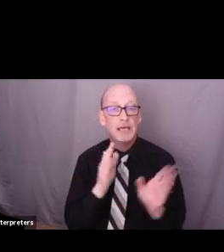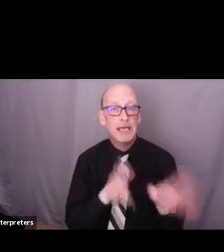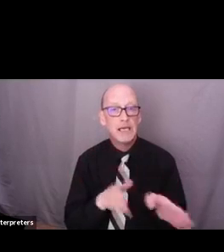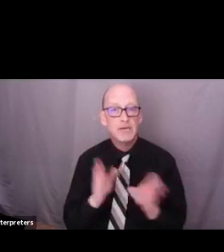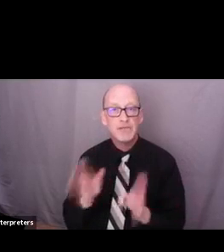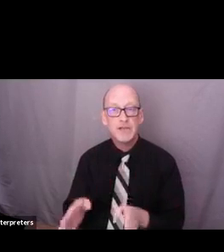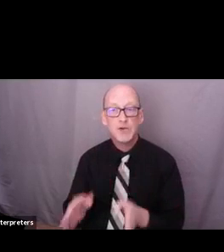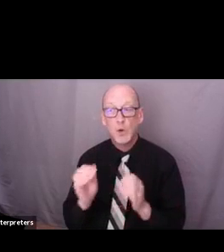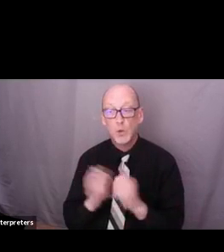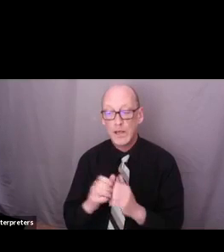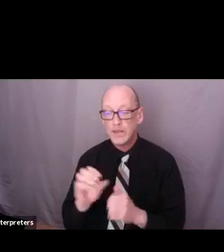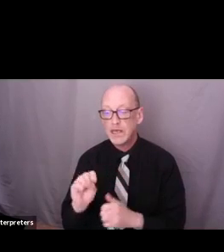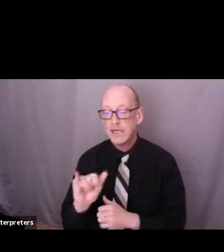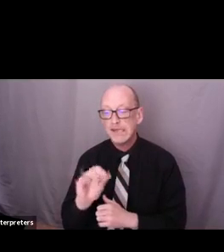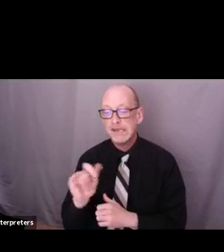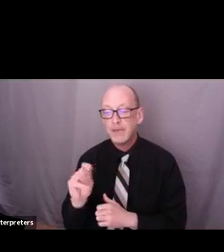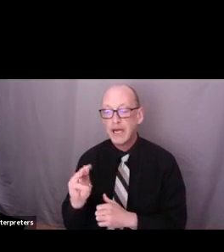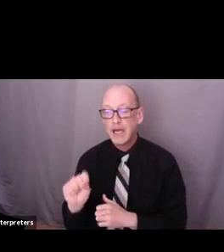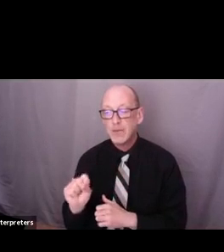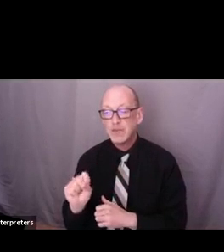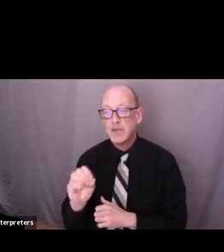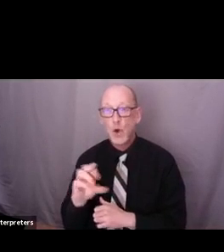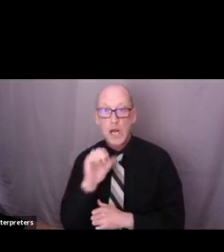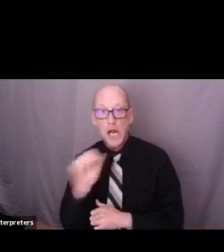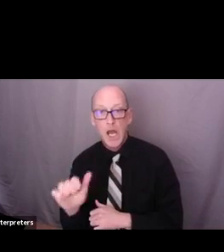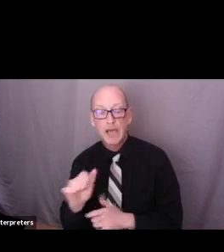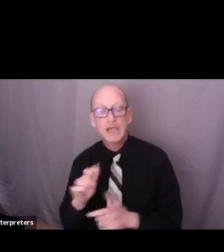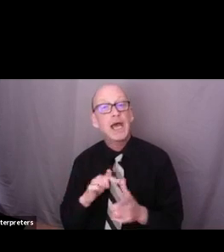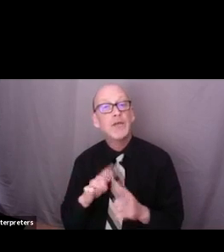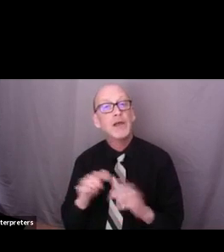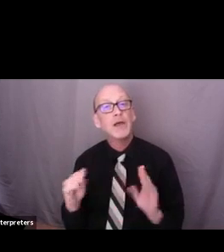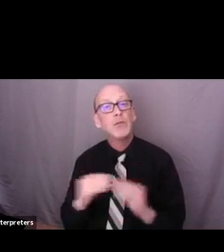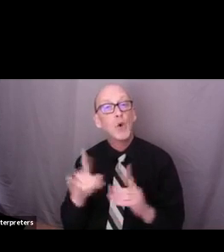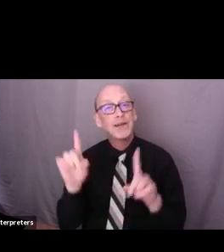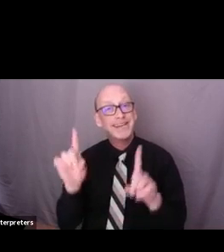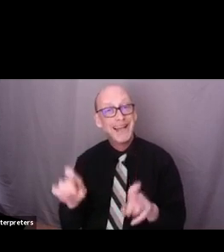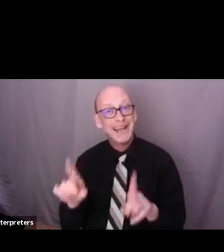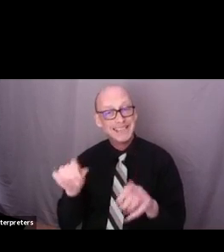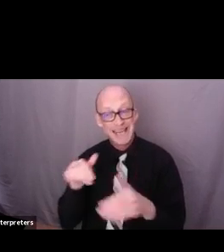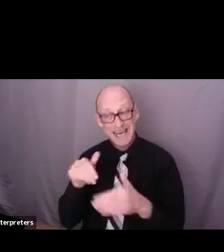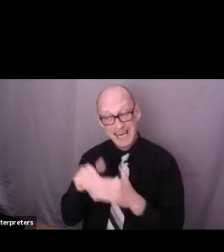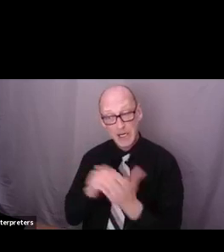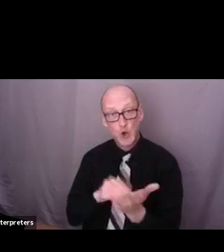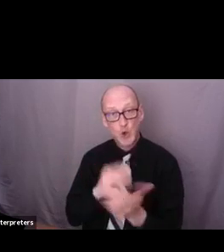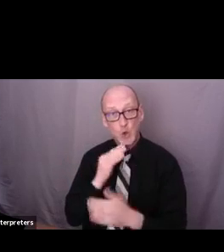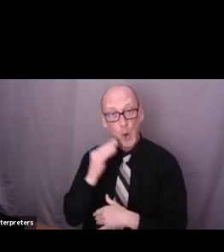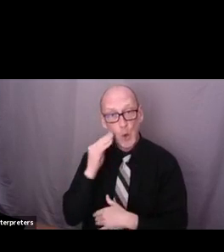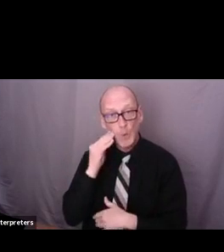symptoms versus non-symptoms. And then as we were able to get more testing inside of facilities,